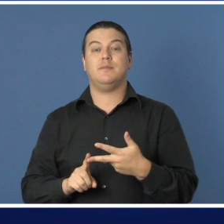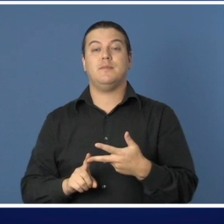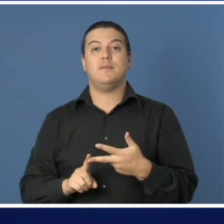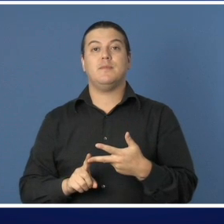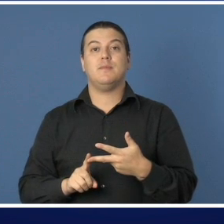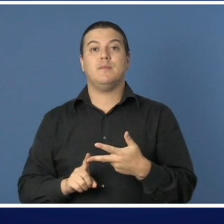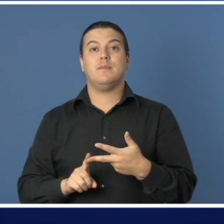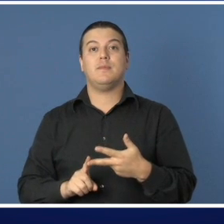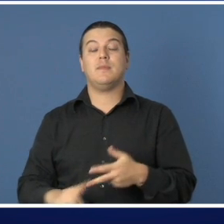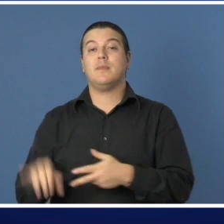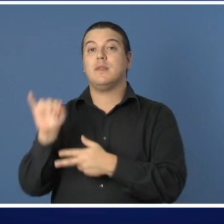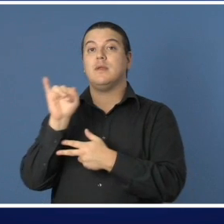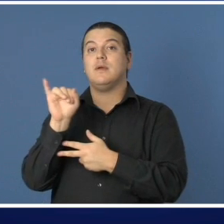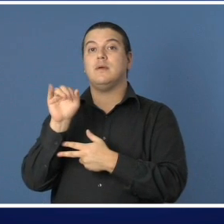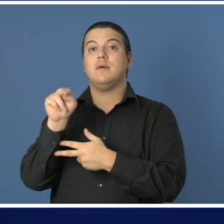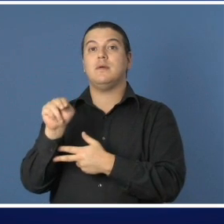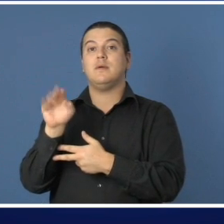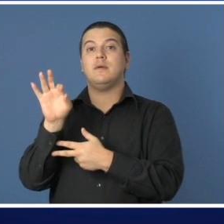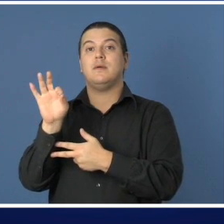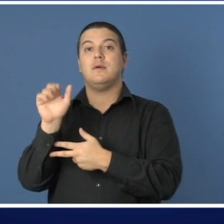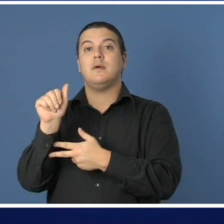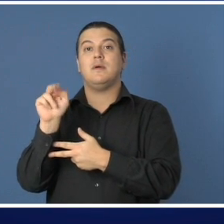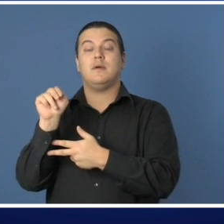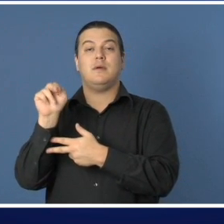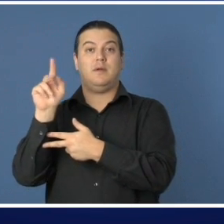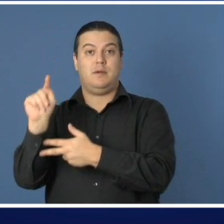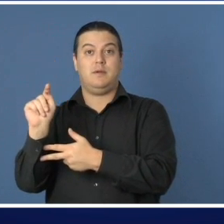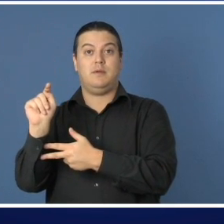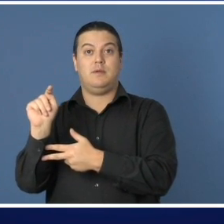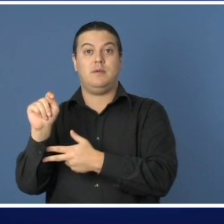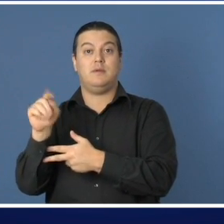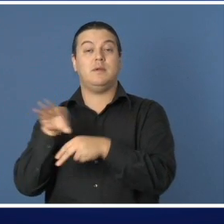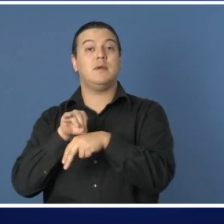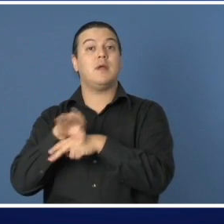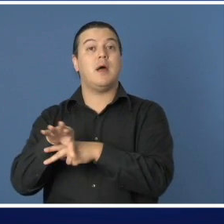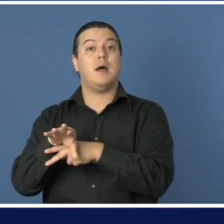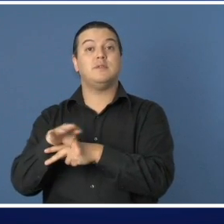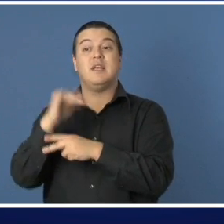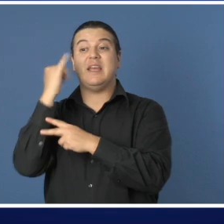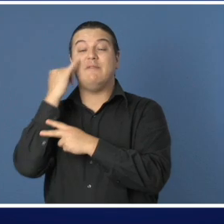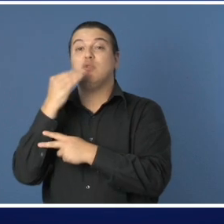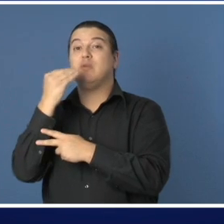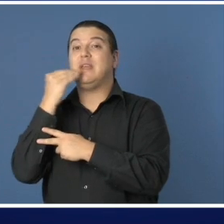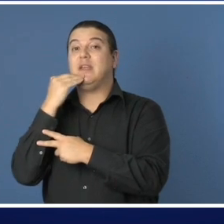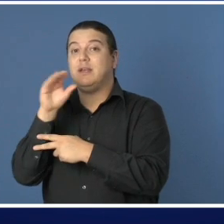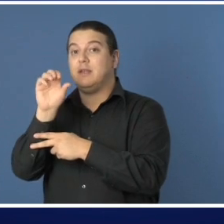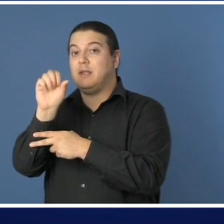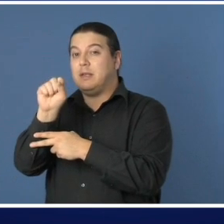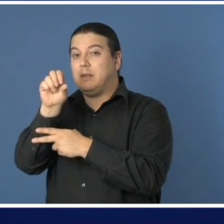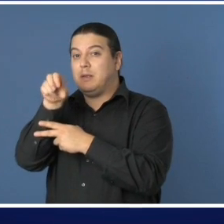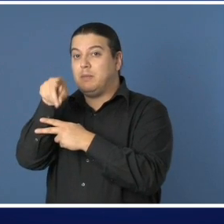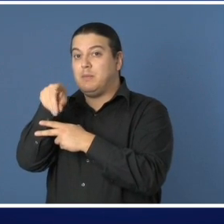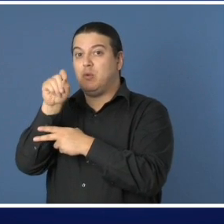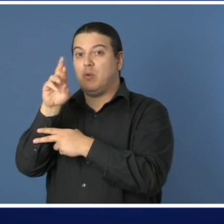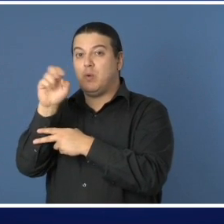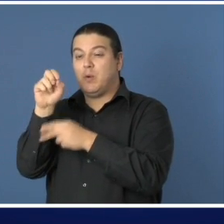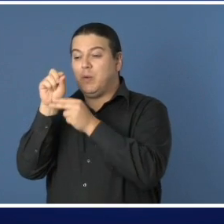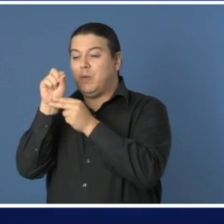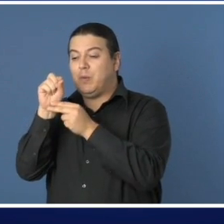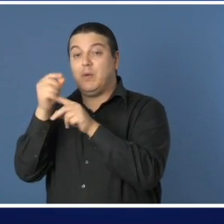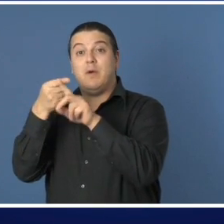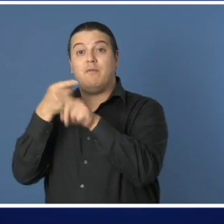Infant botulism is caused by consuming the spores of the botulinum